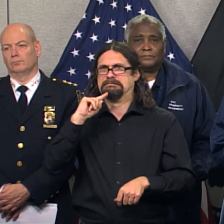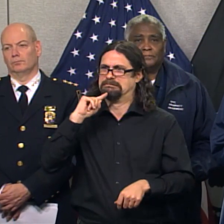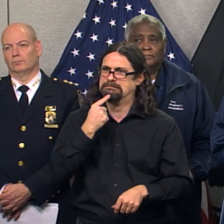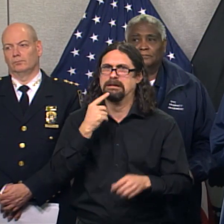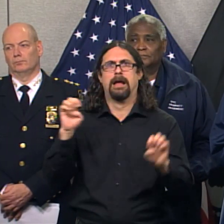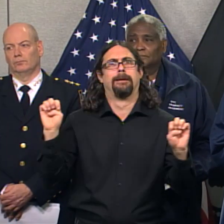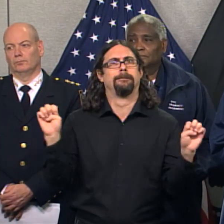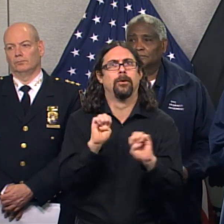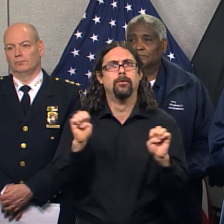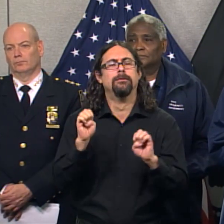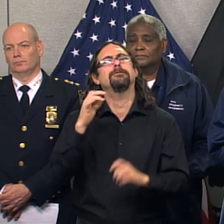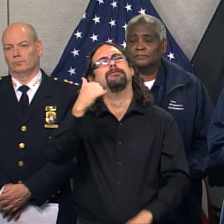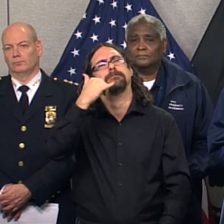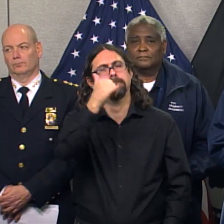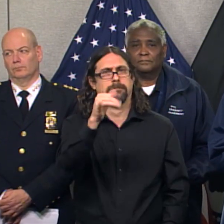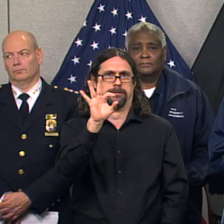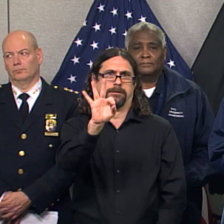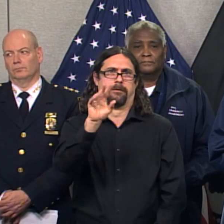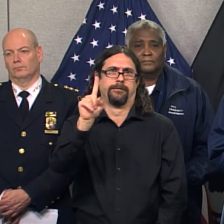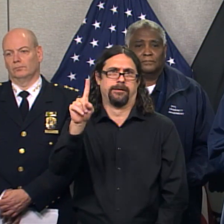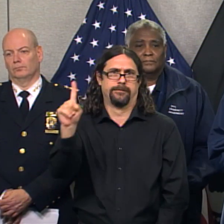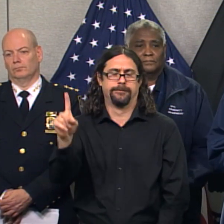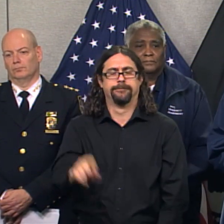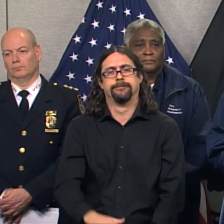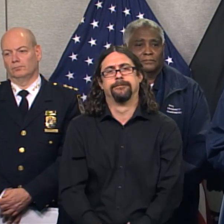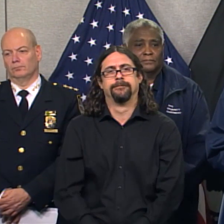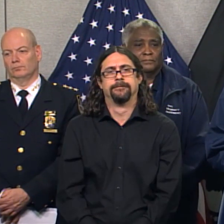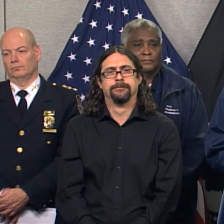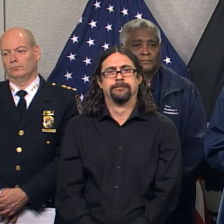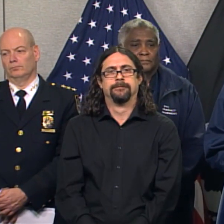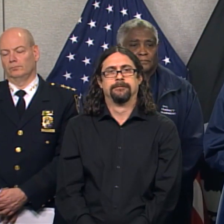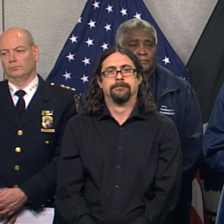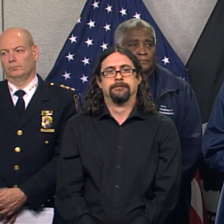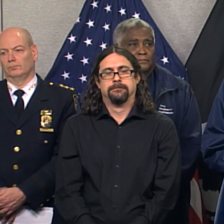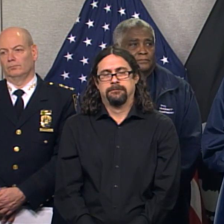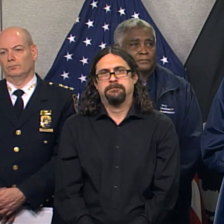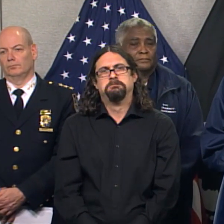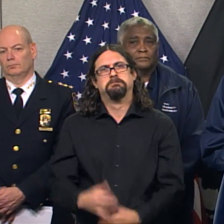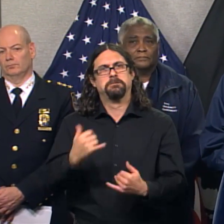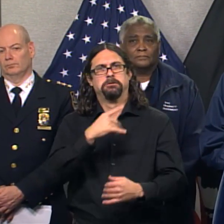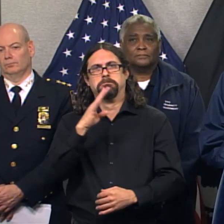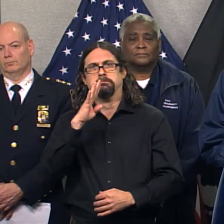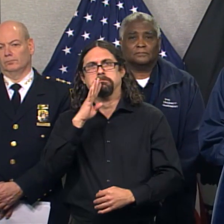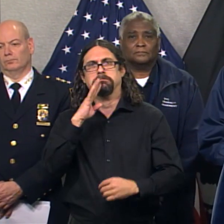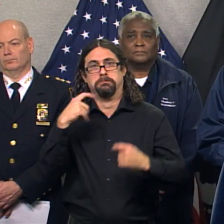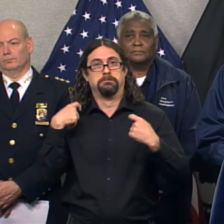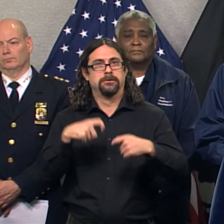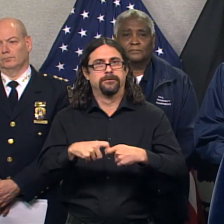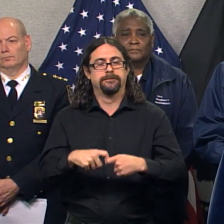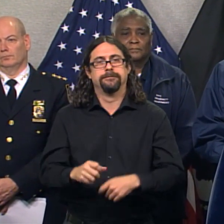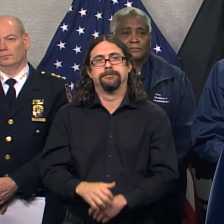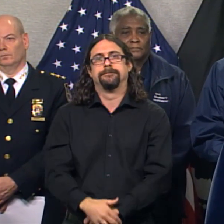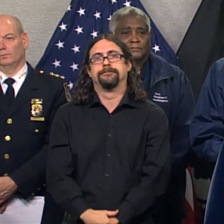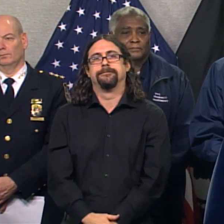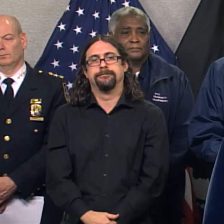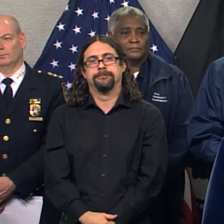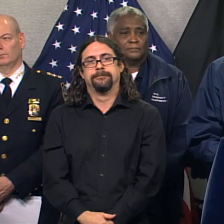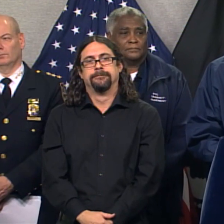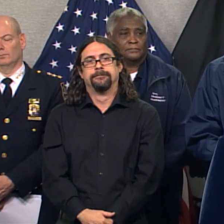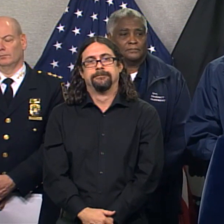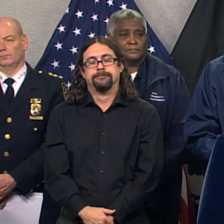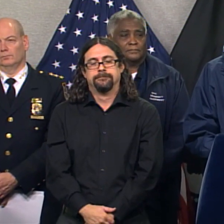una gran tormenta de nieve. Estamos dando todos los pasos necesarios para mantener a